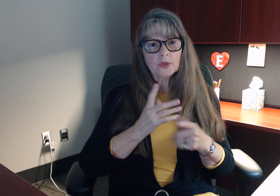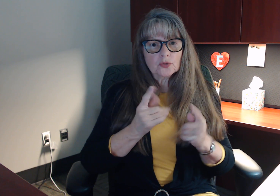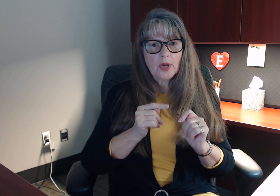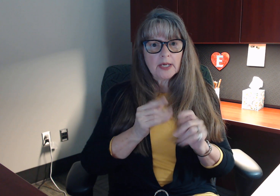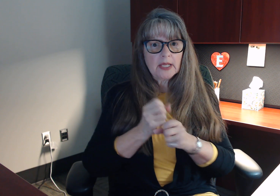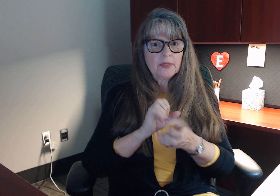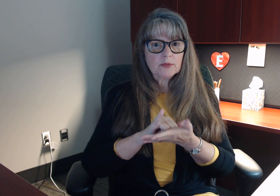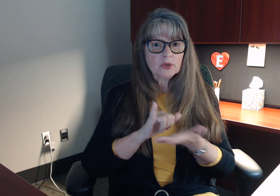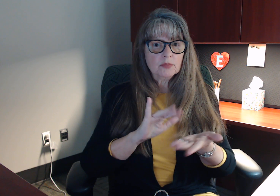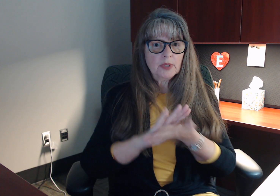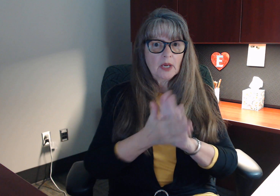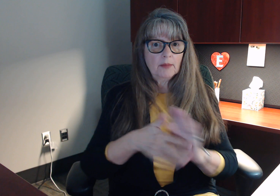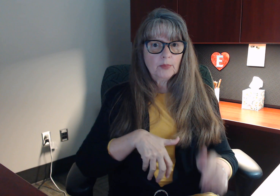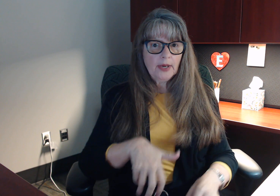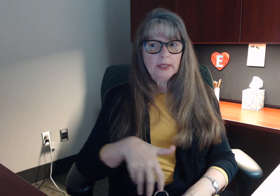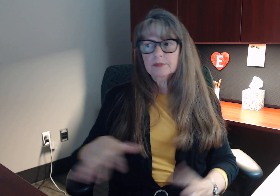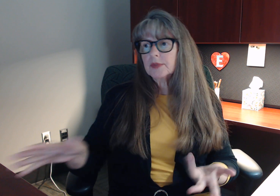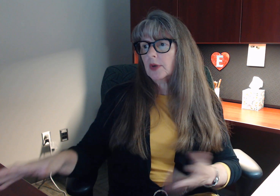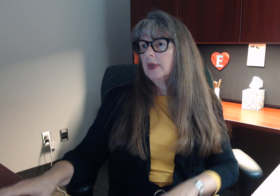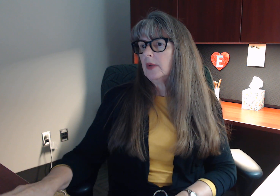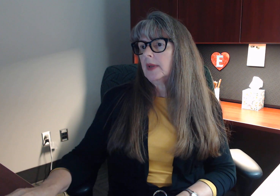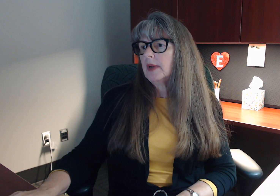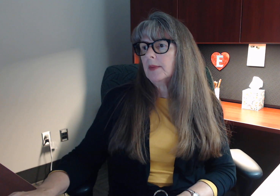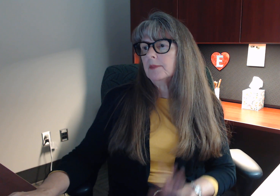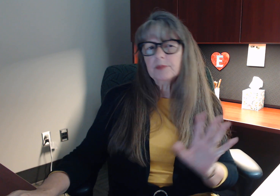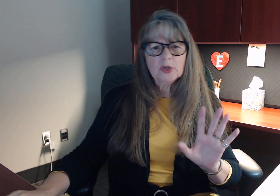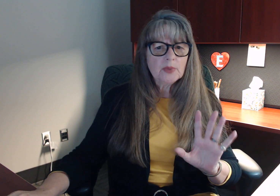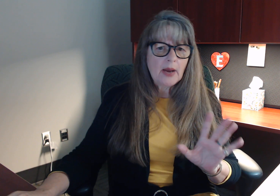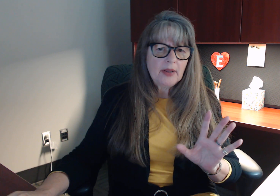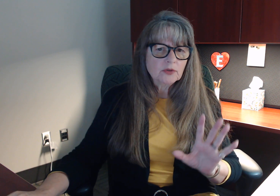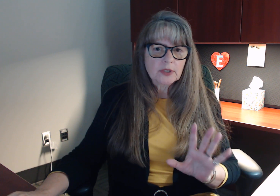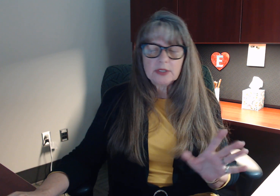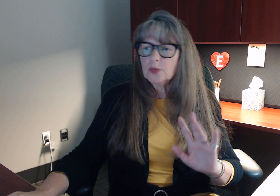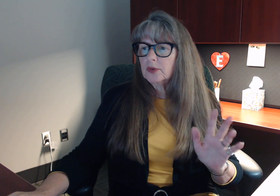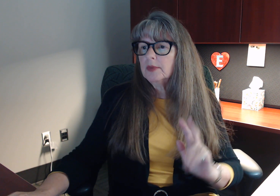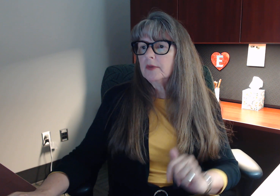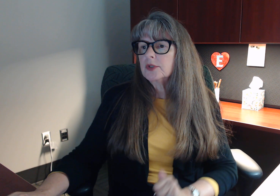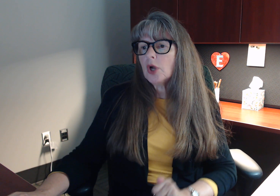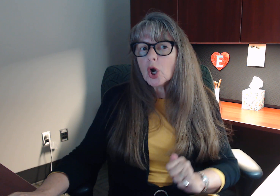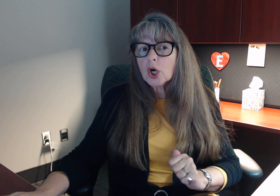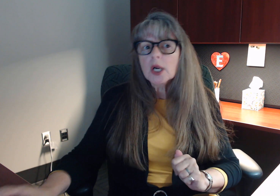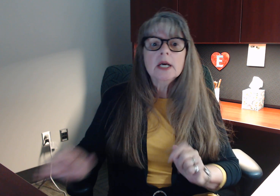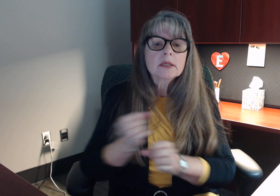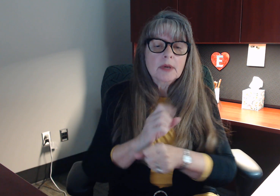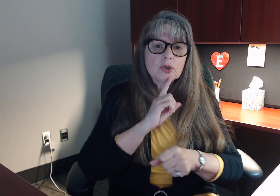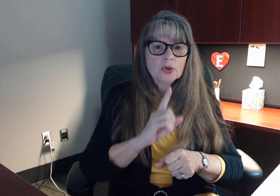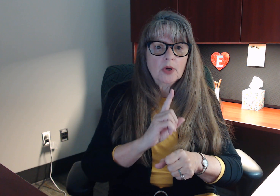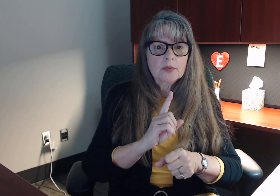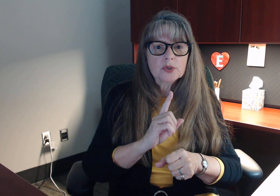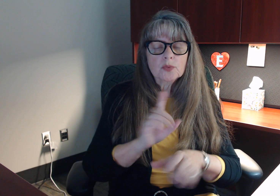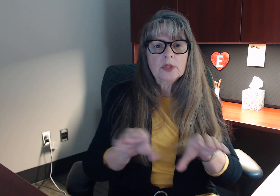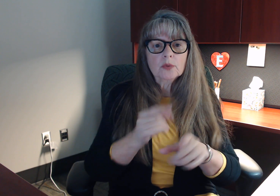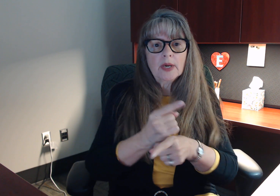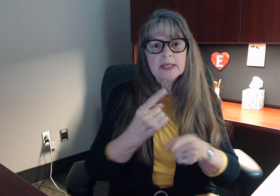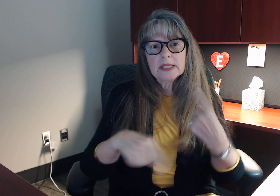try to get them to become pregnant. So anyway, but I would have to look into what their benefits are to make sure I was doing the right sign.